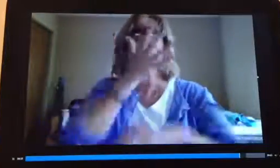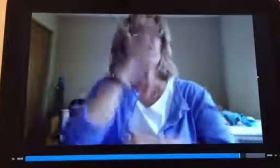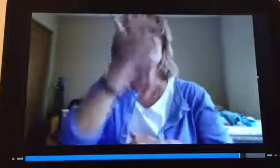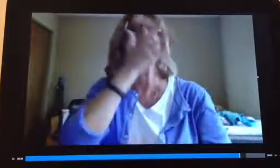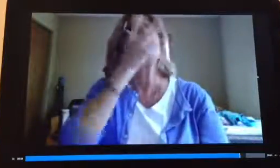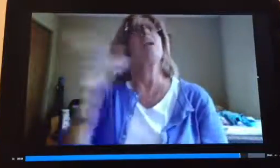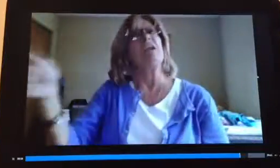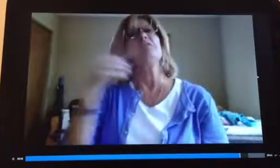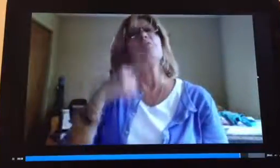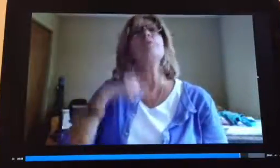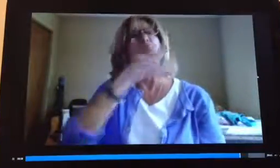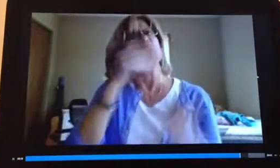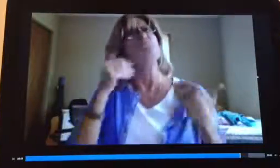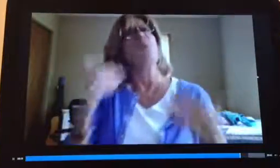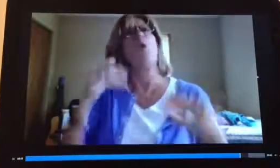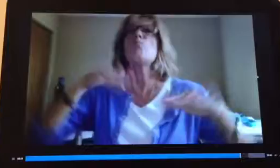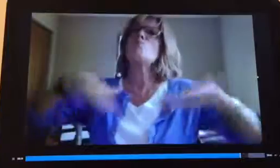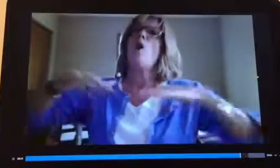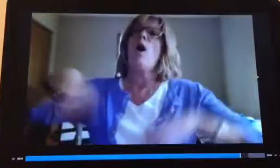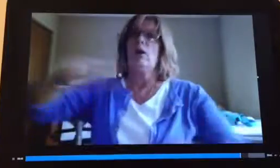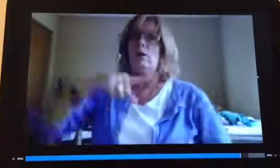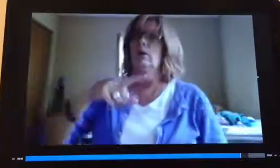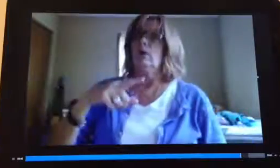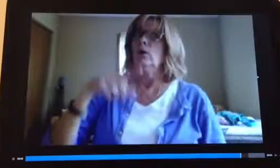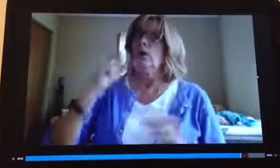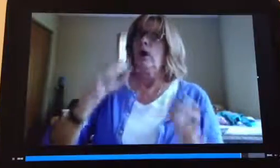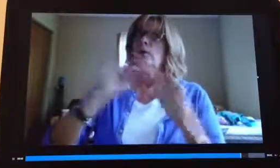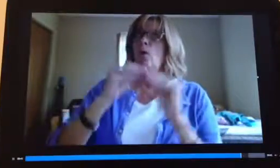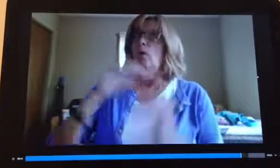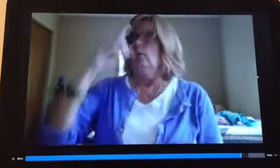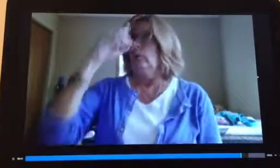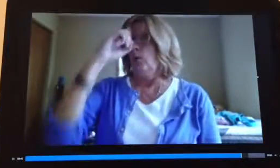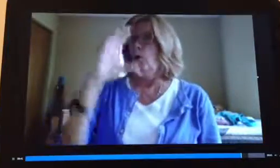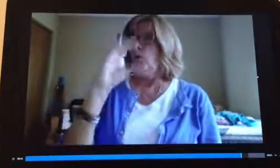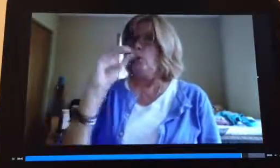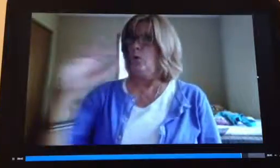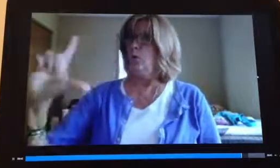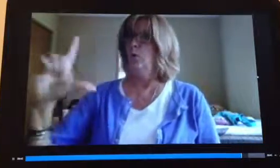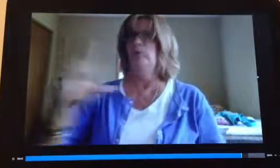Emmett has this huge yard in the back of his house, and so I decided to walk around and